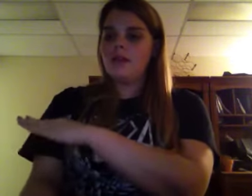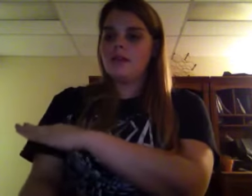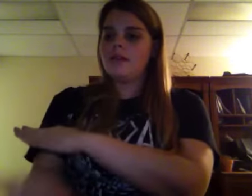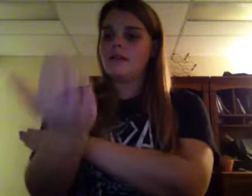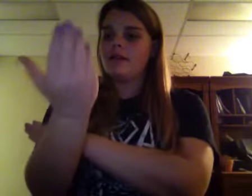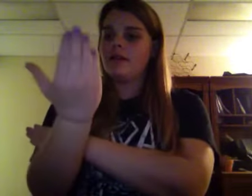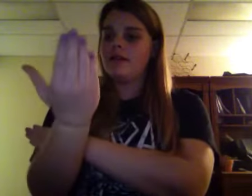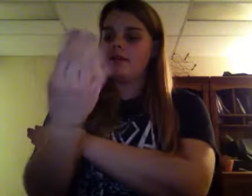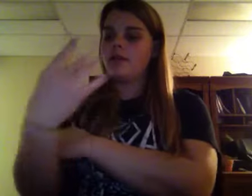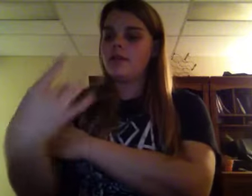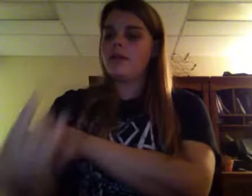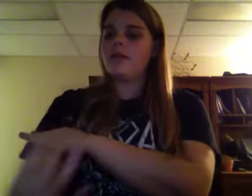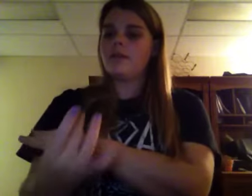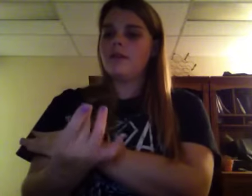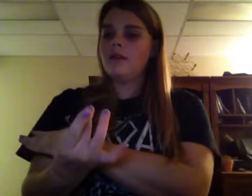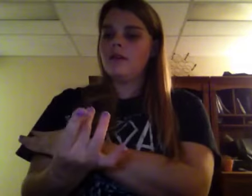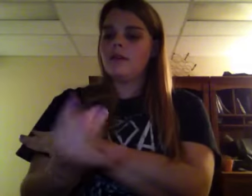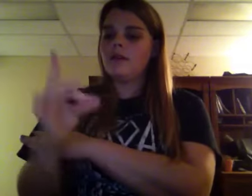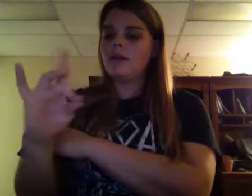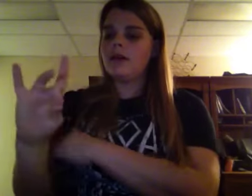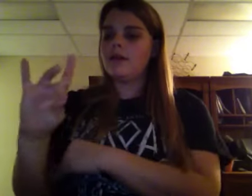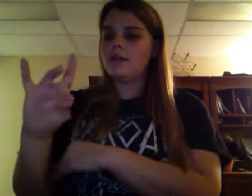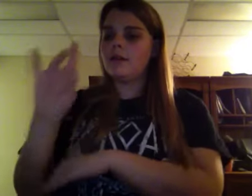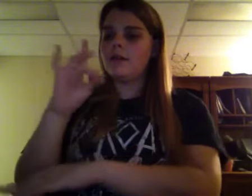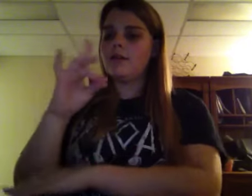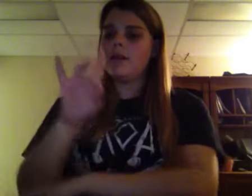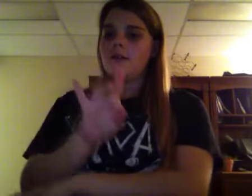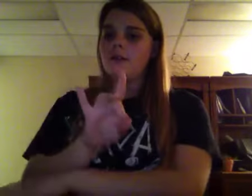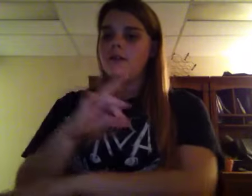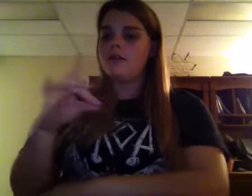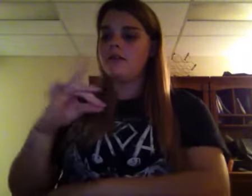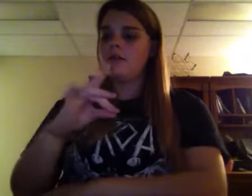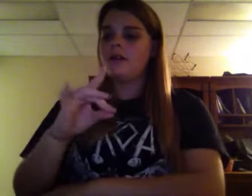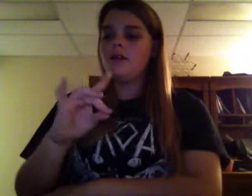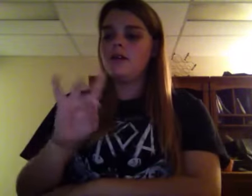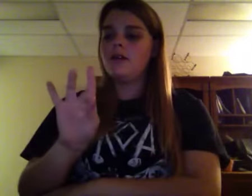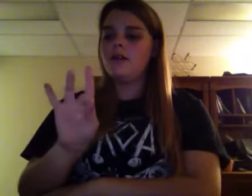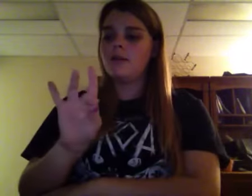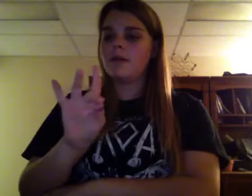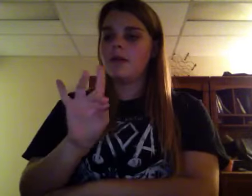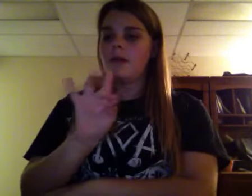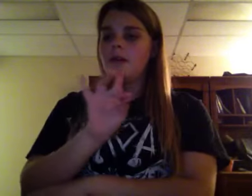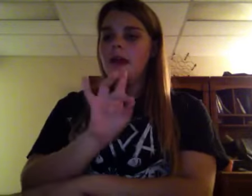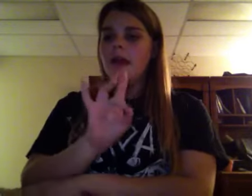this is the sign for morning. So I can do it here, but I normally just do it here no matter what.